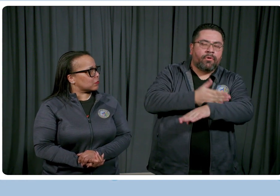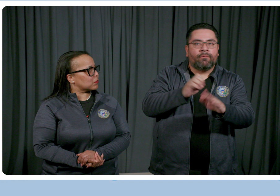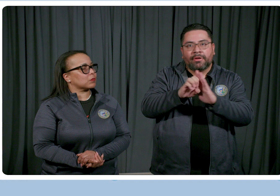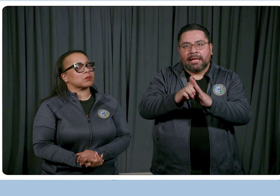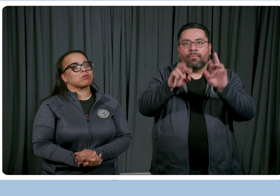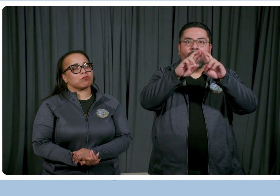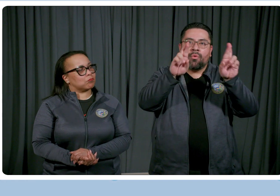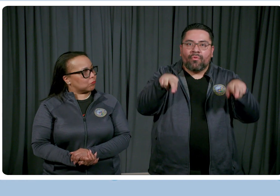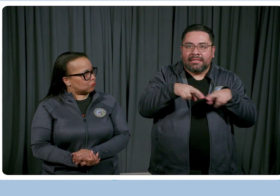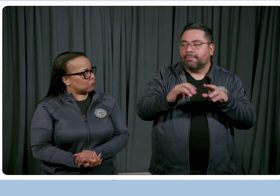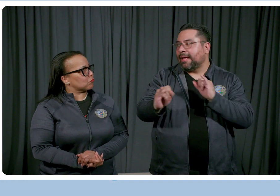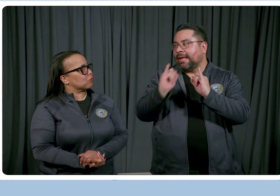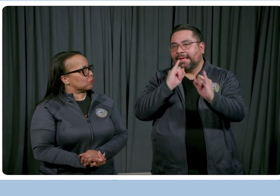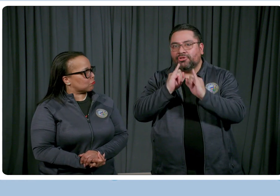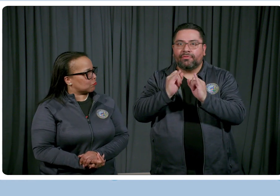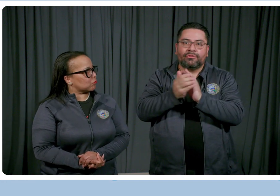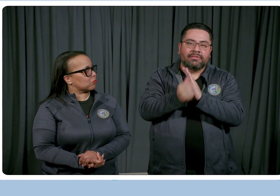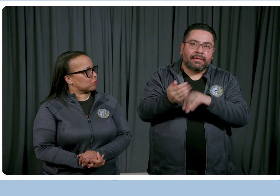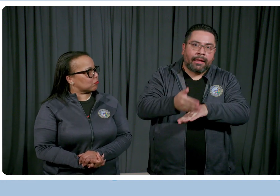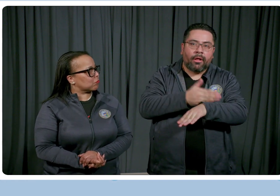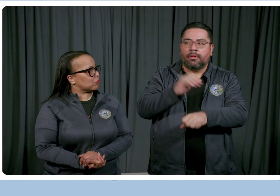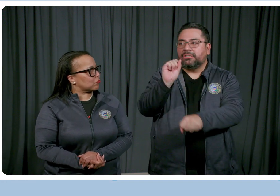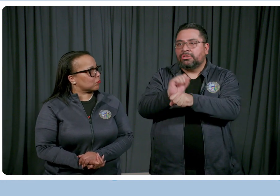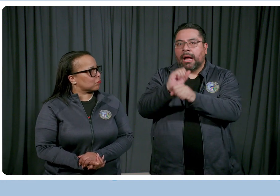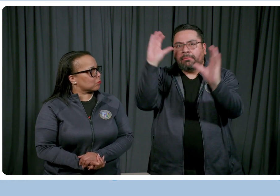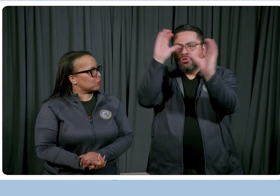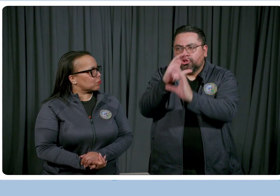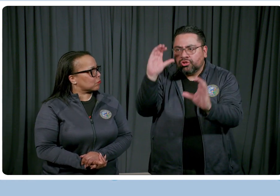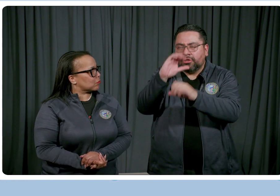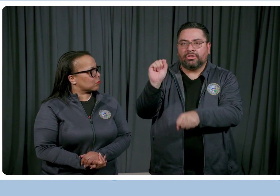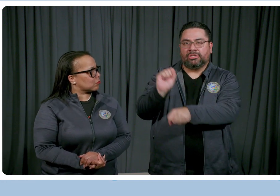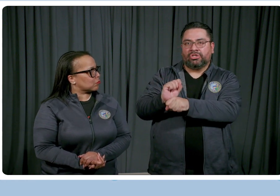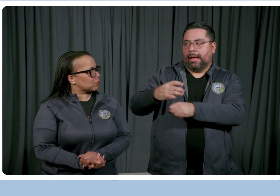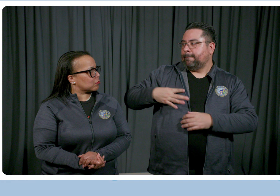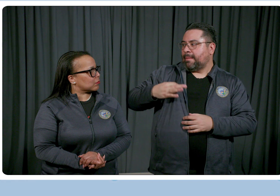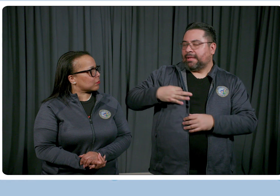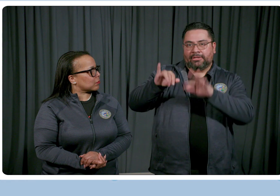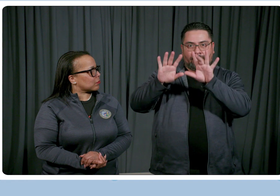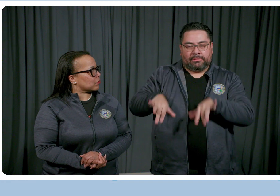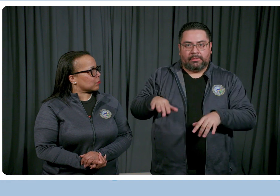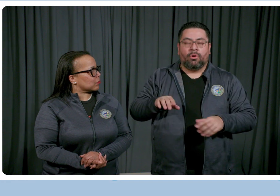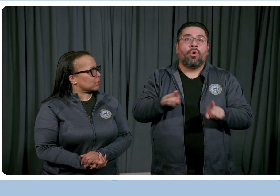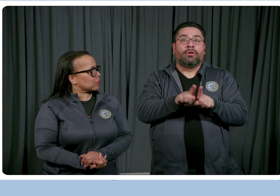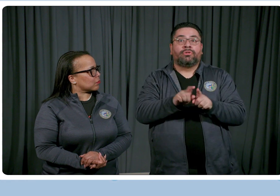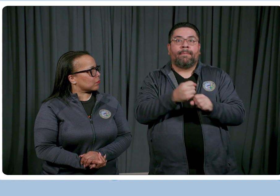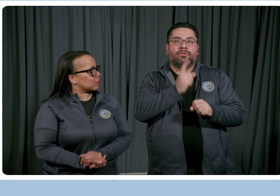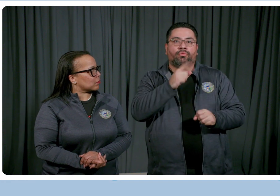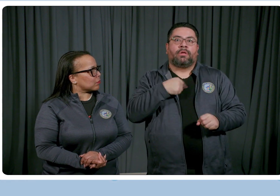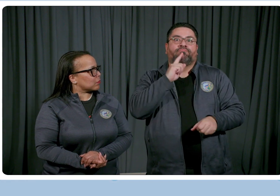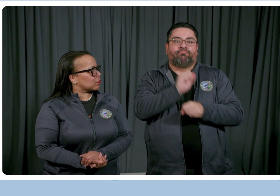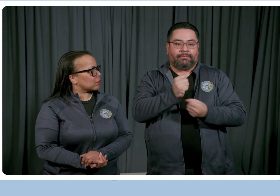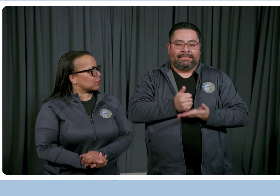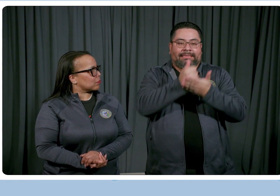that's resume writing or interview skills, working on job searching and job applications, but also just making sure that we're